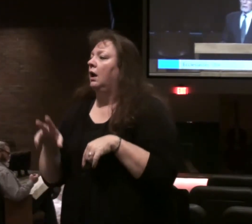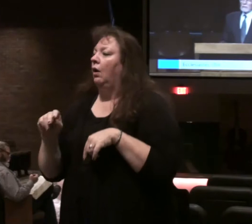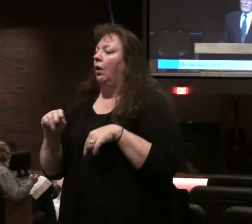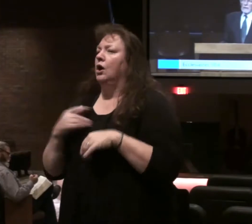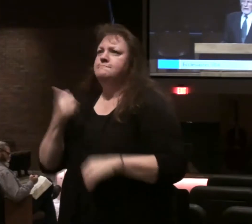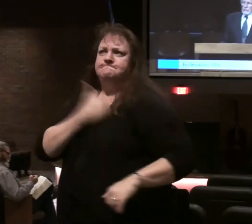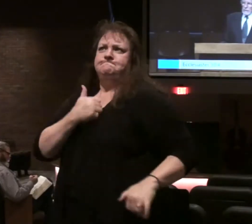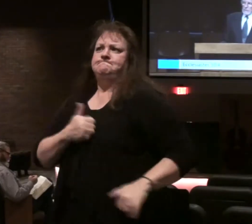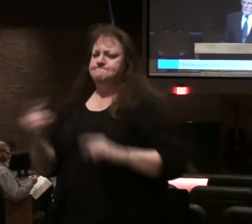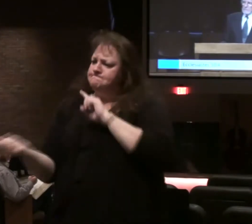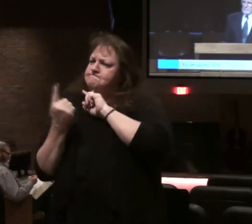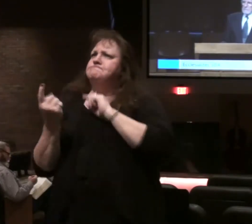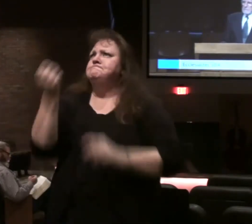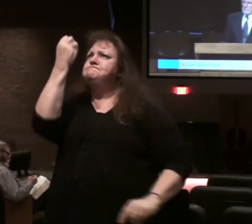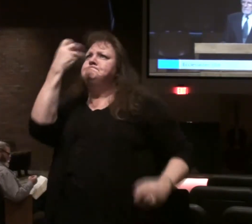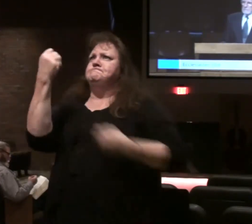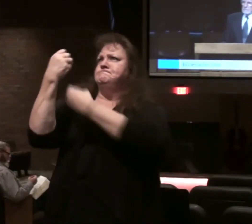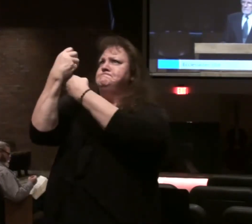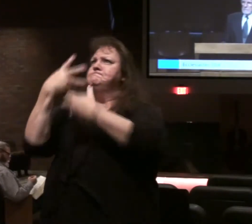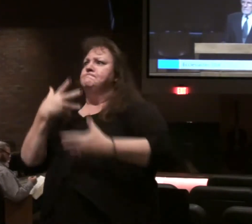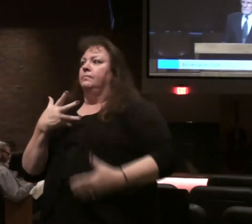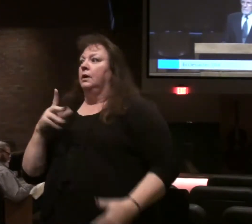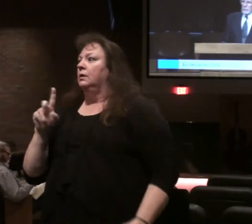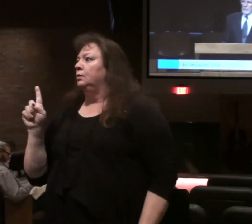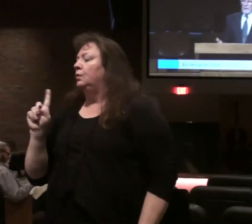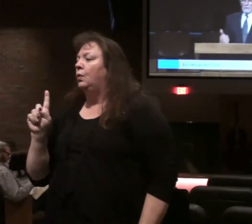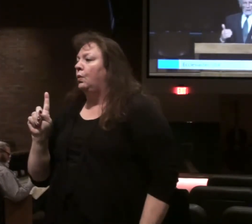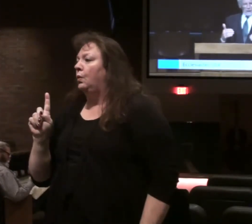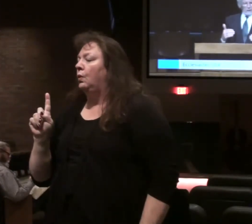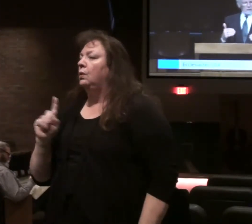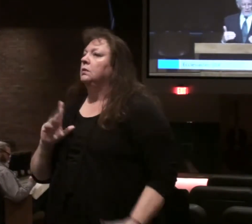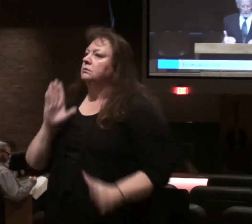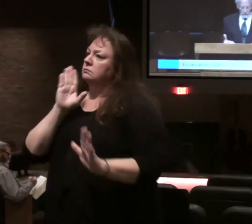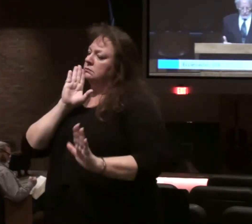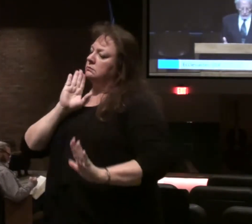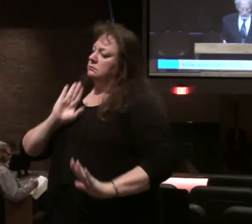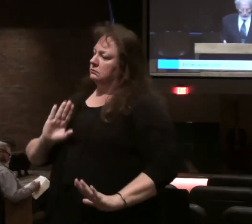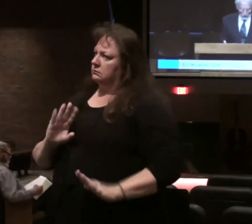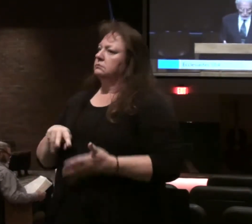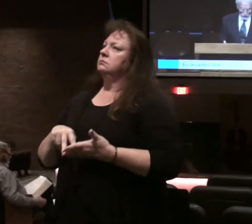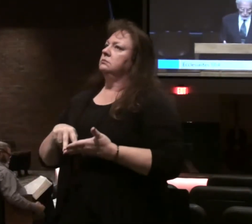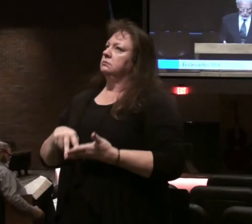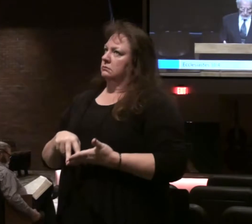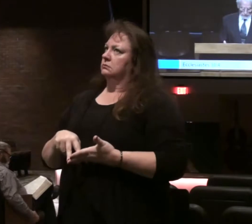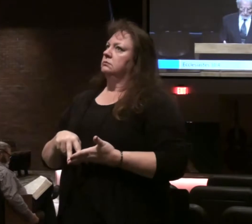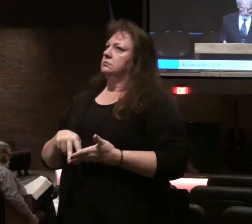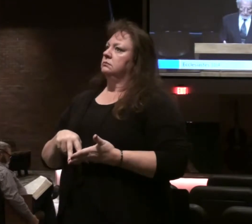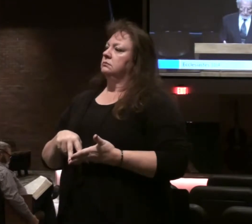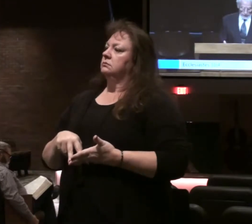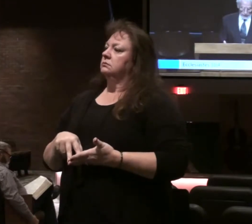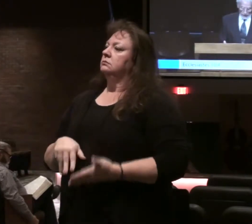become aggressive against him. You maintain your composure.